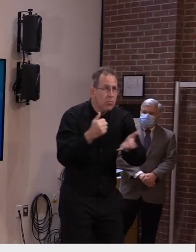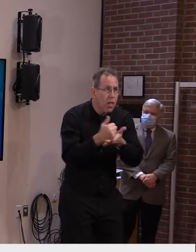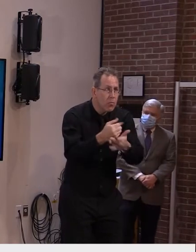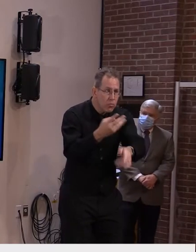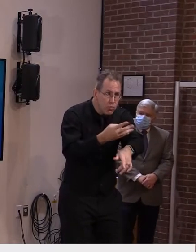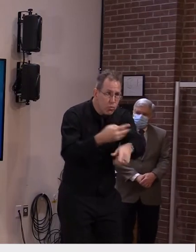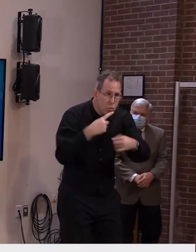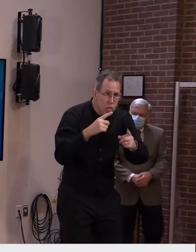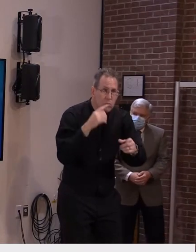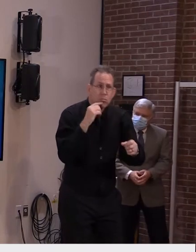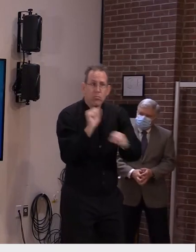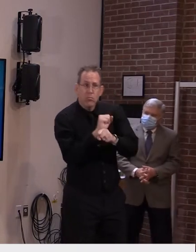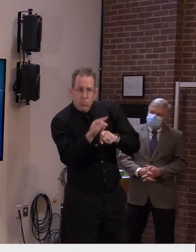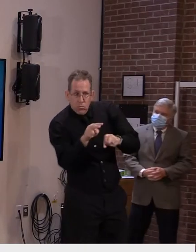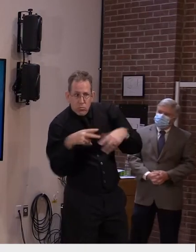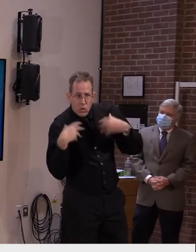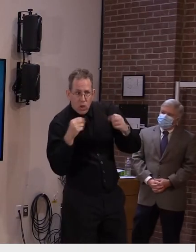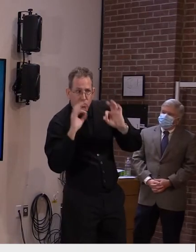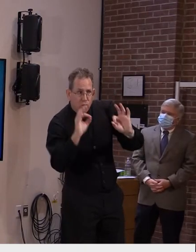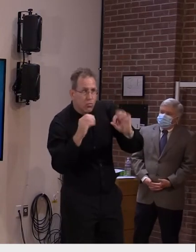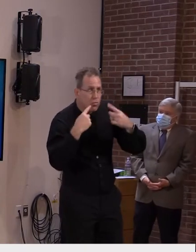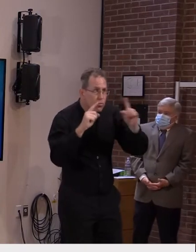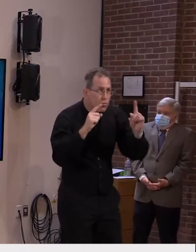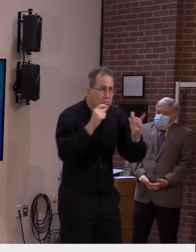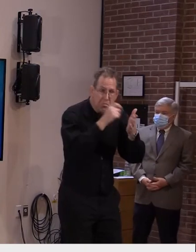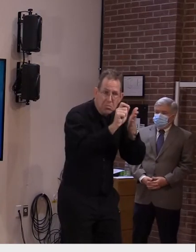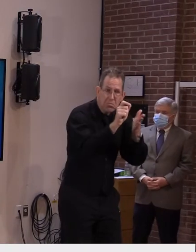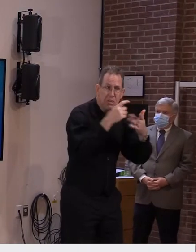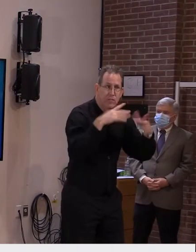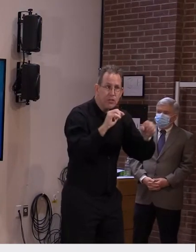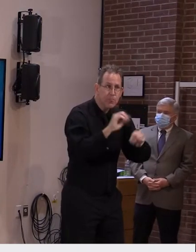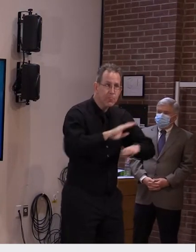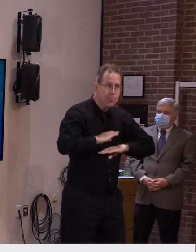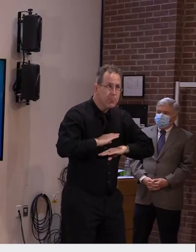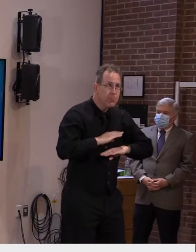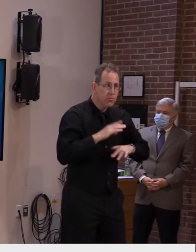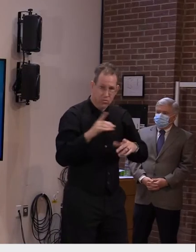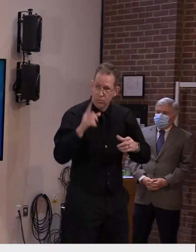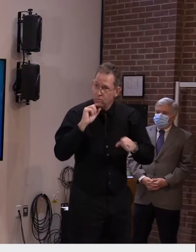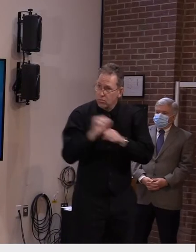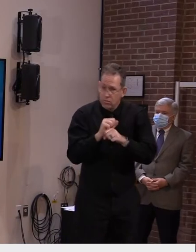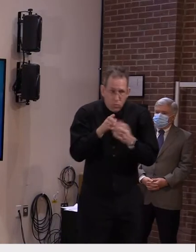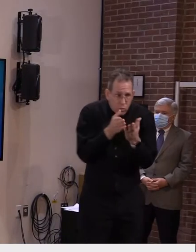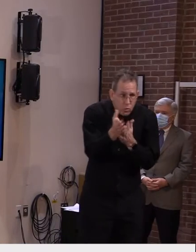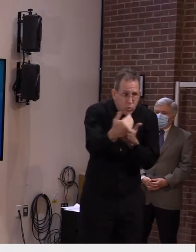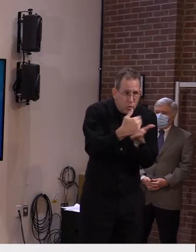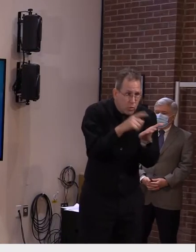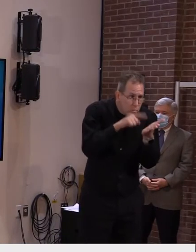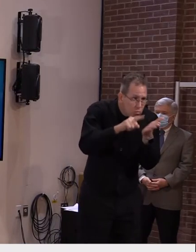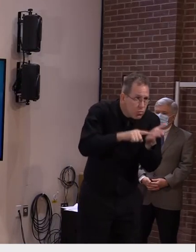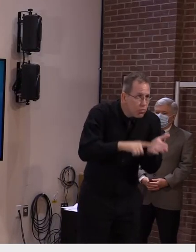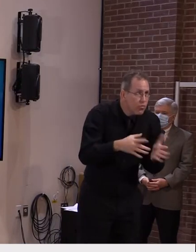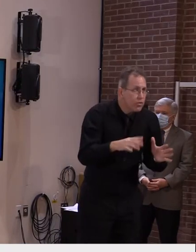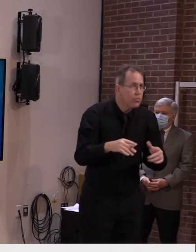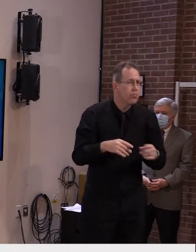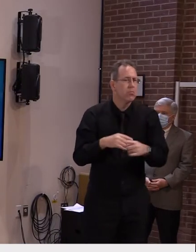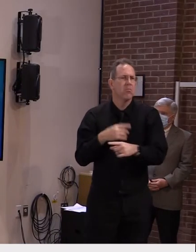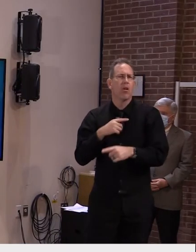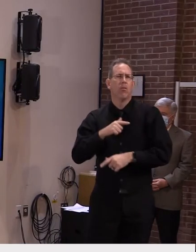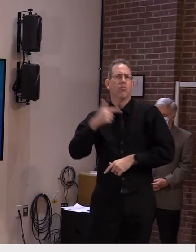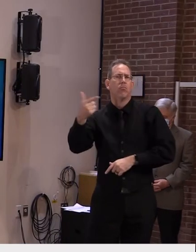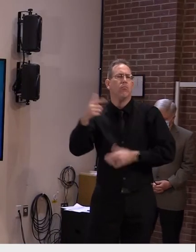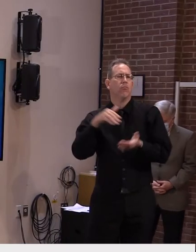Is it working well, and are there any real numbers or studies on this? Yeah, I'm not sure. We'll ask Dr. Levine about that, but we believe it is